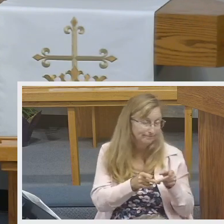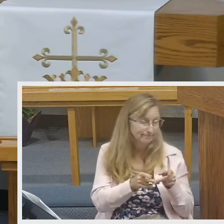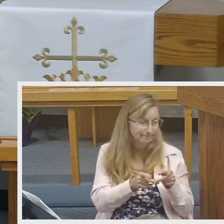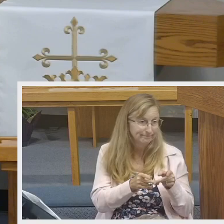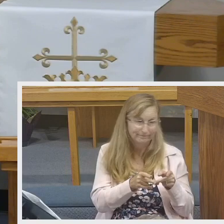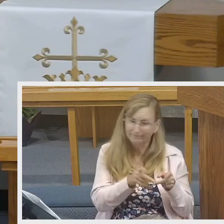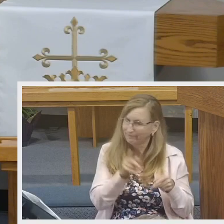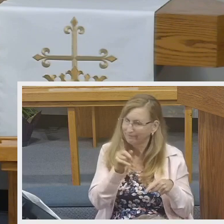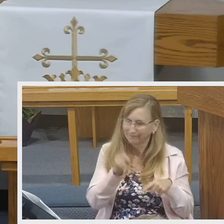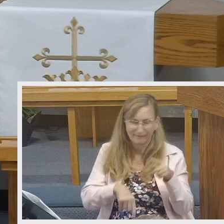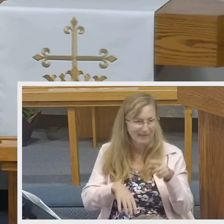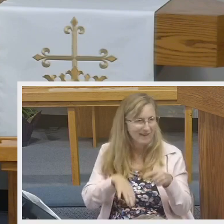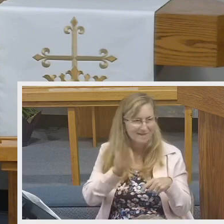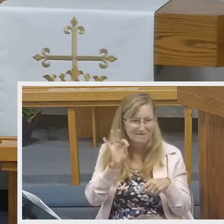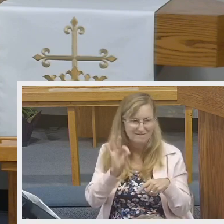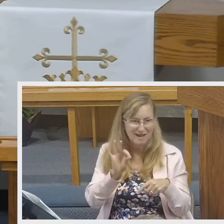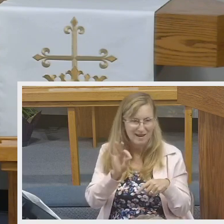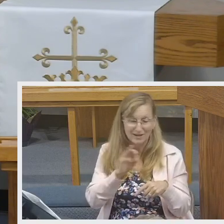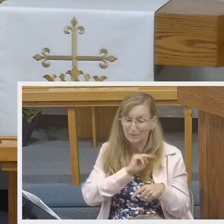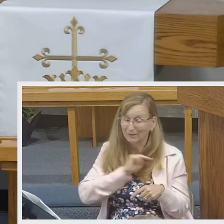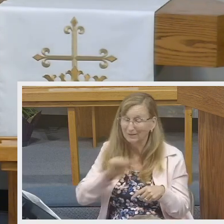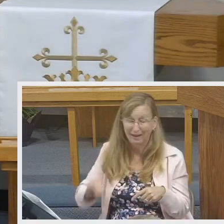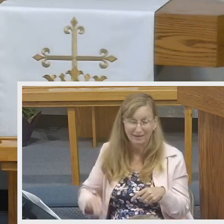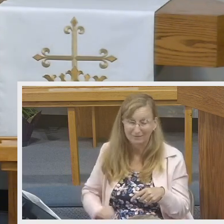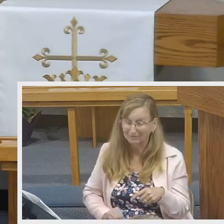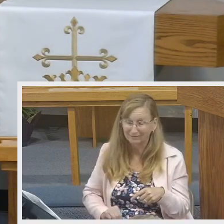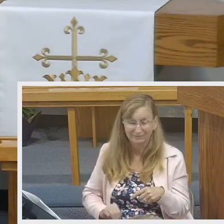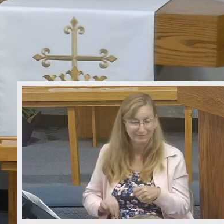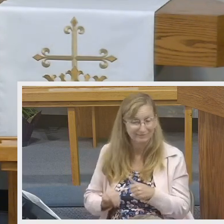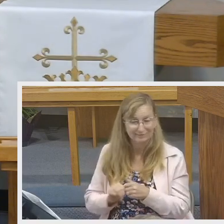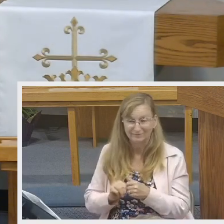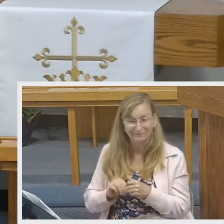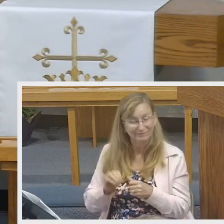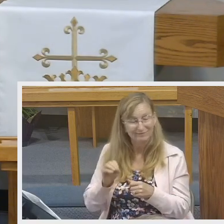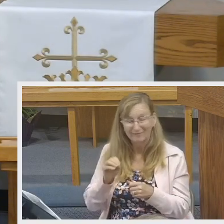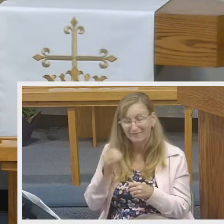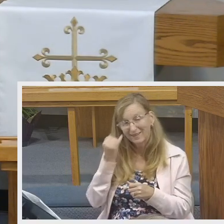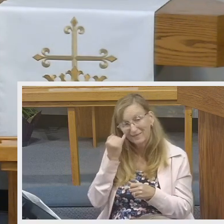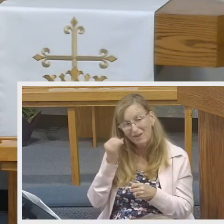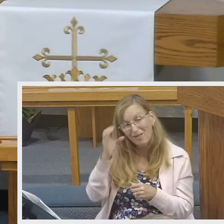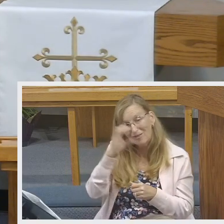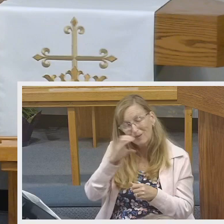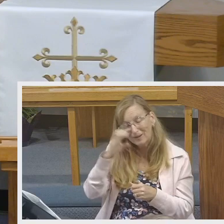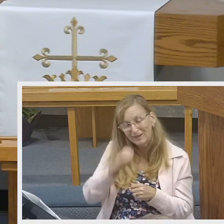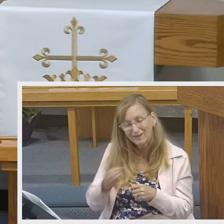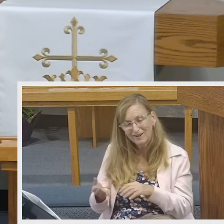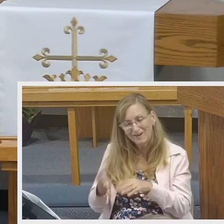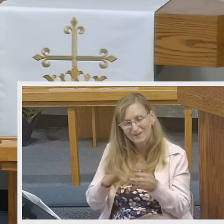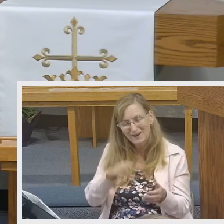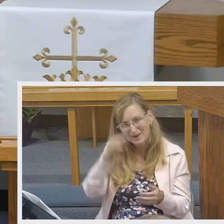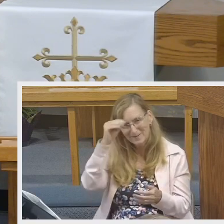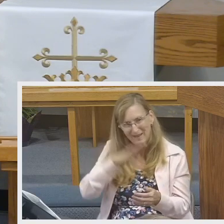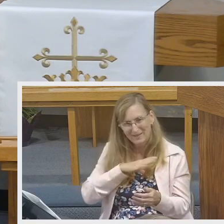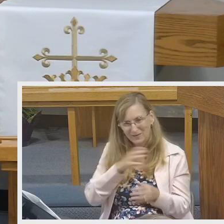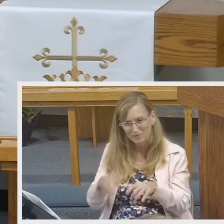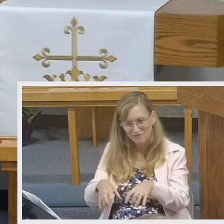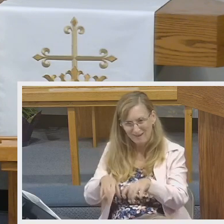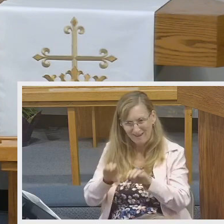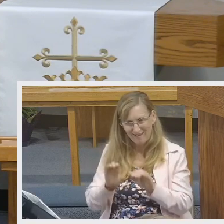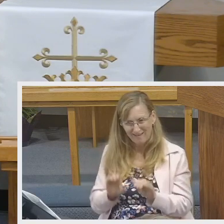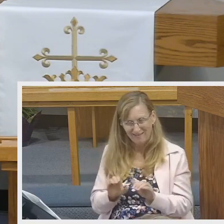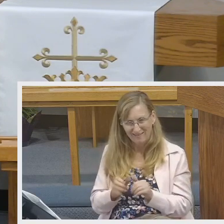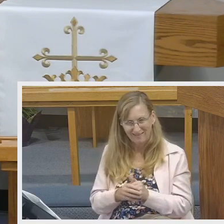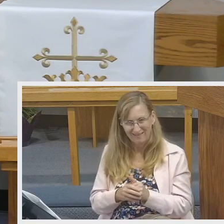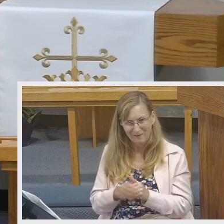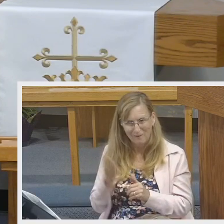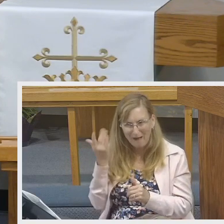You won't find the Messiah if you're looking for him in a dead man's grave, because